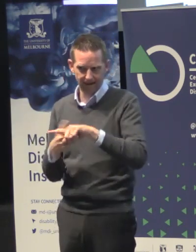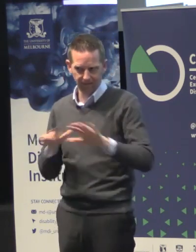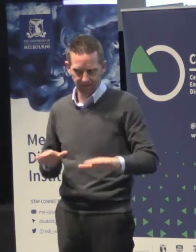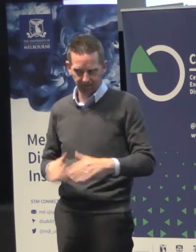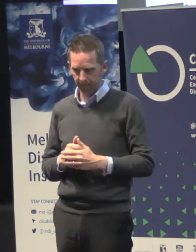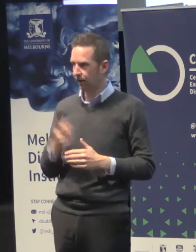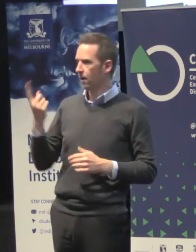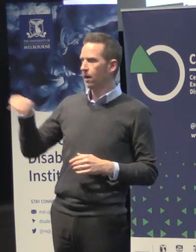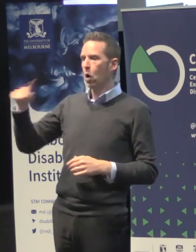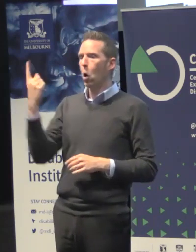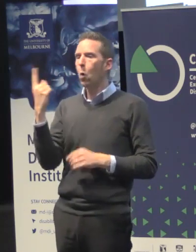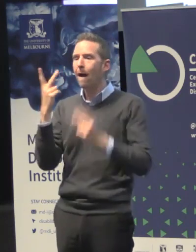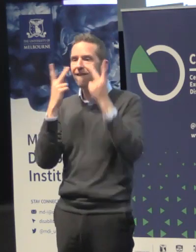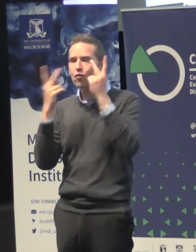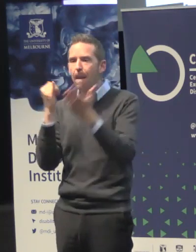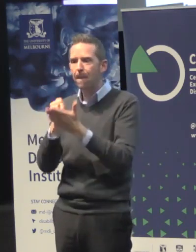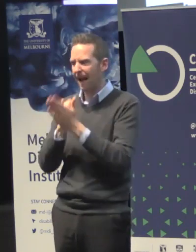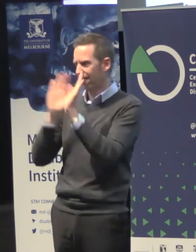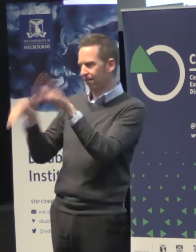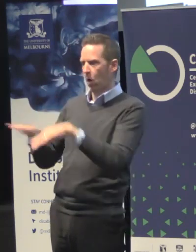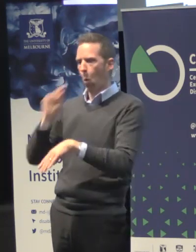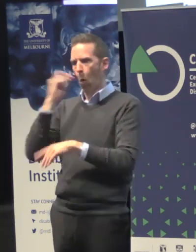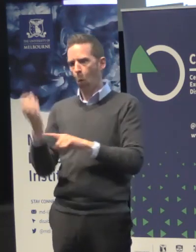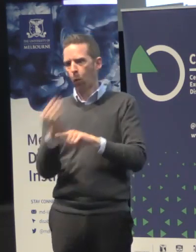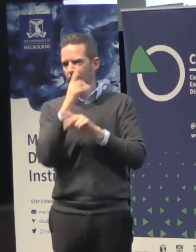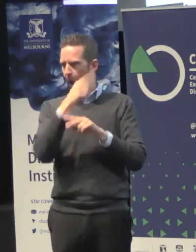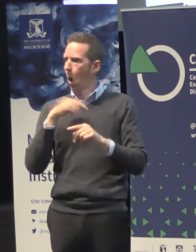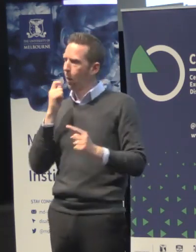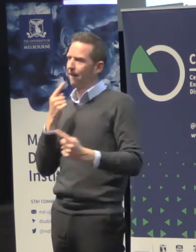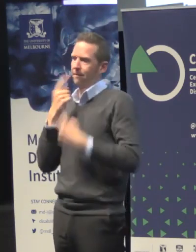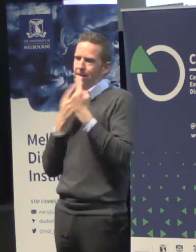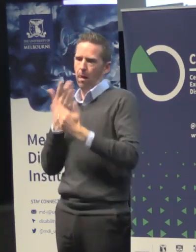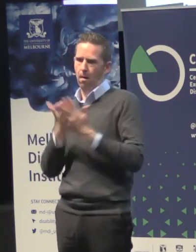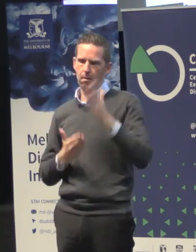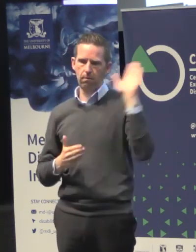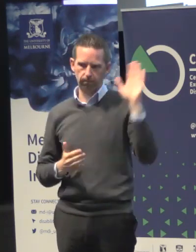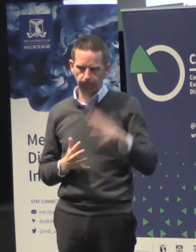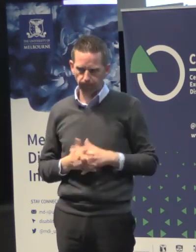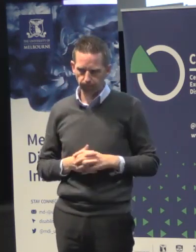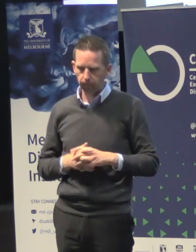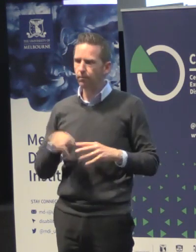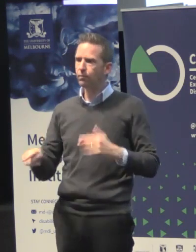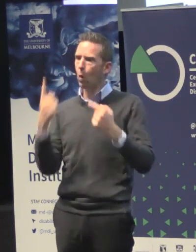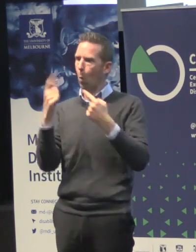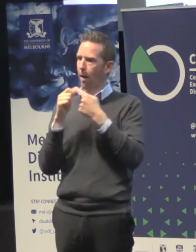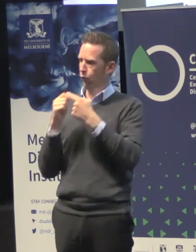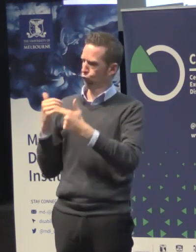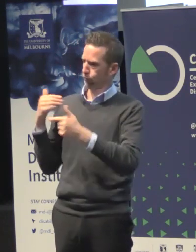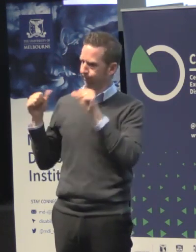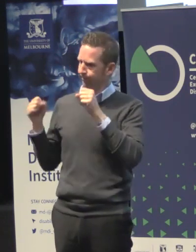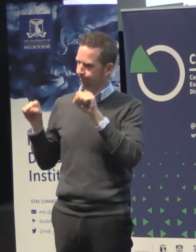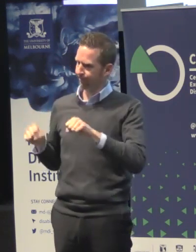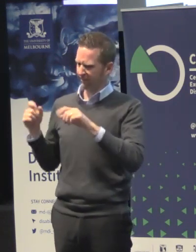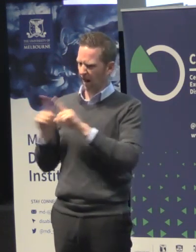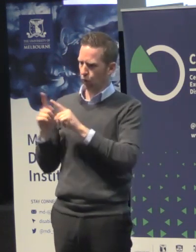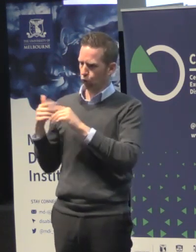folk who have visual impairment, you don't have to see any slides. I will explain everything on the slides. So that is one traditional idea of